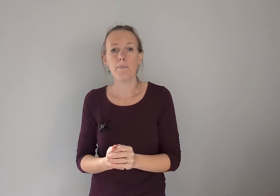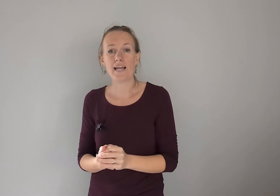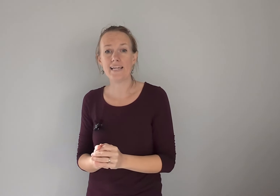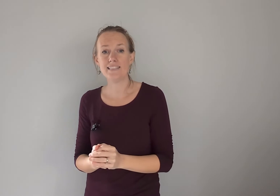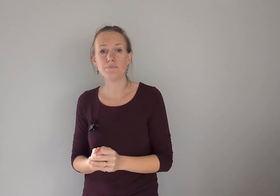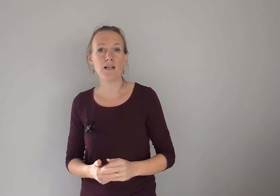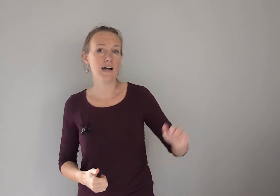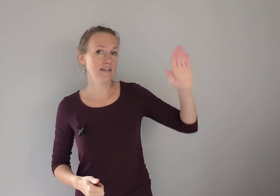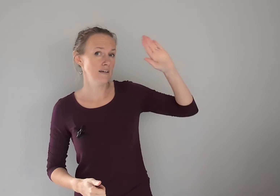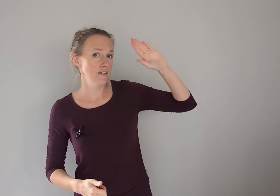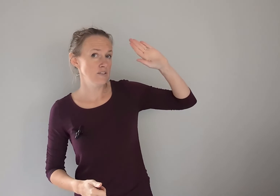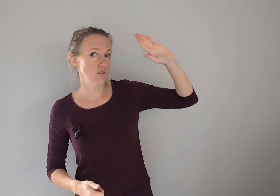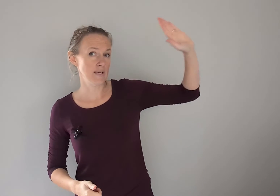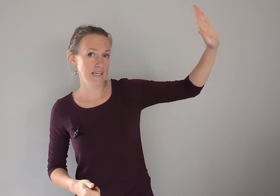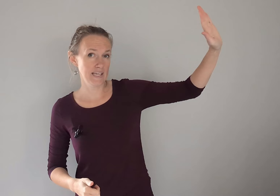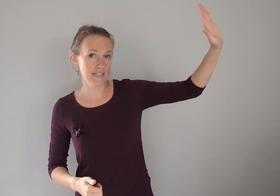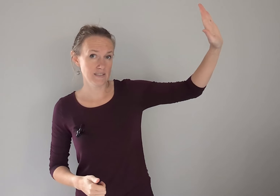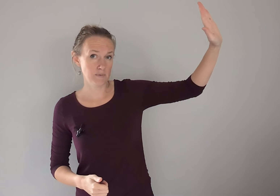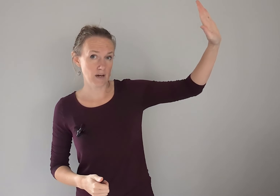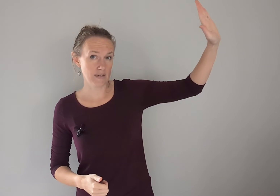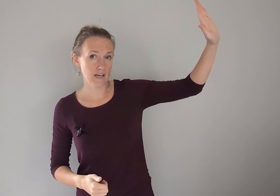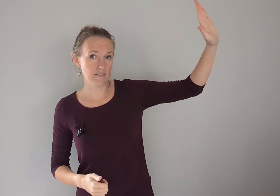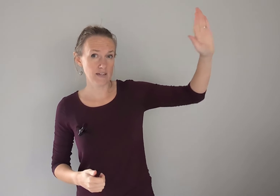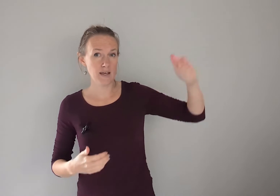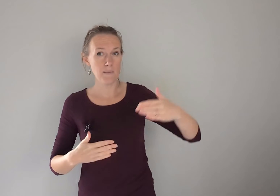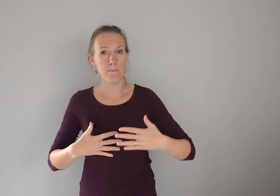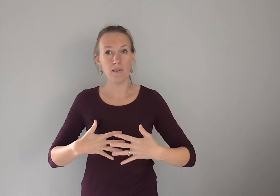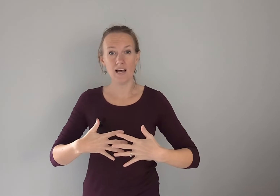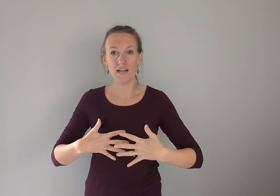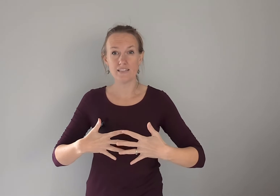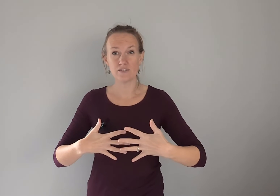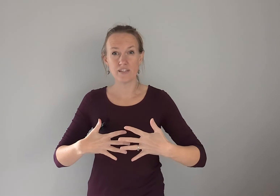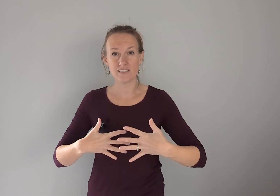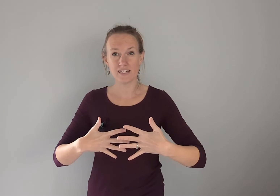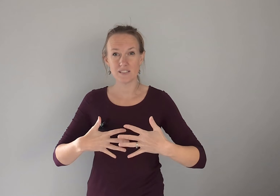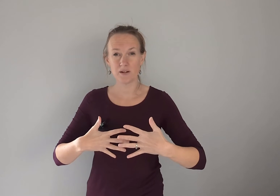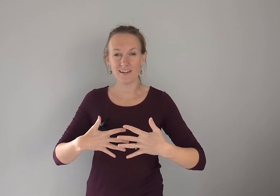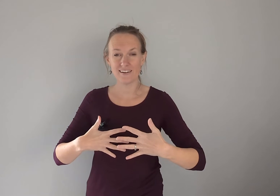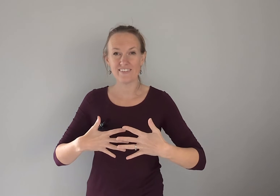by his blood. So his, God in heaven, blood. So fingers kind of spread here.